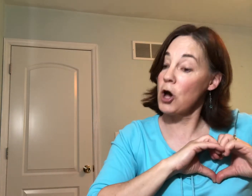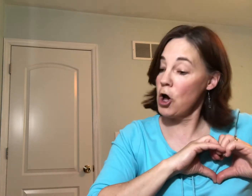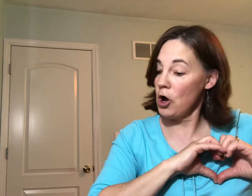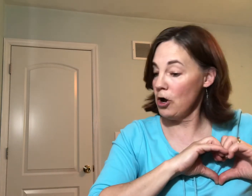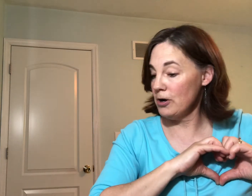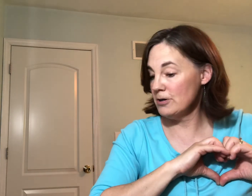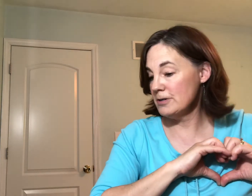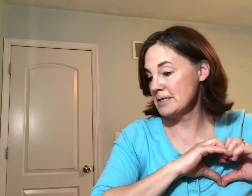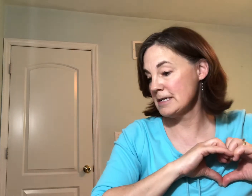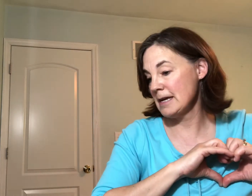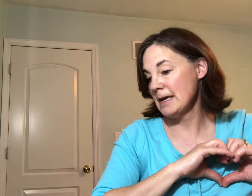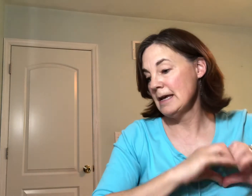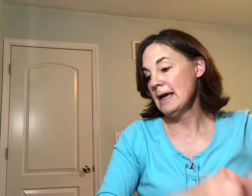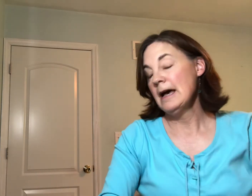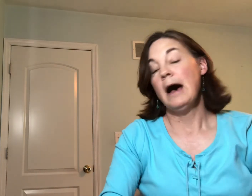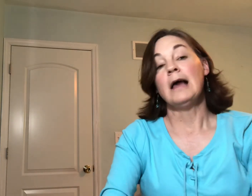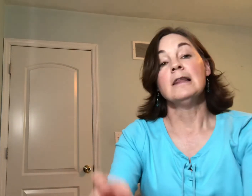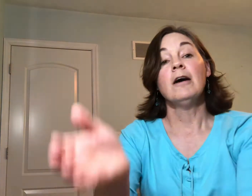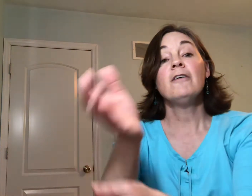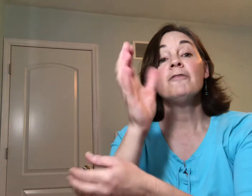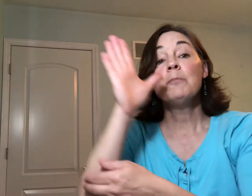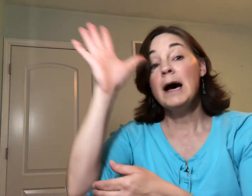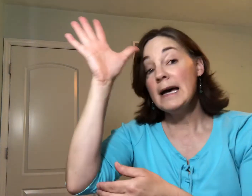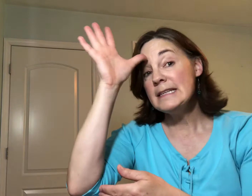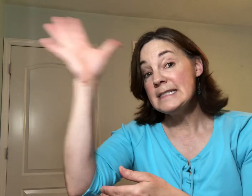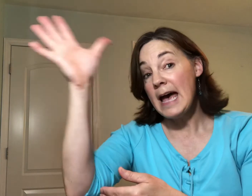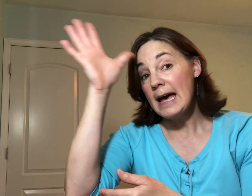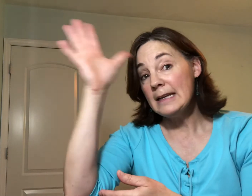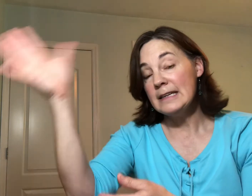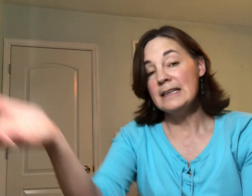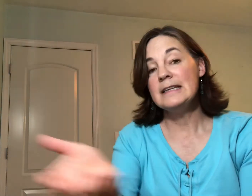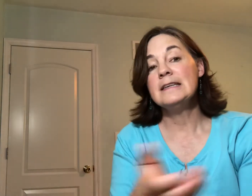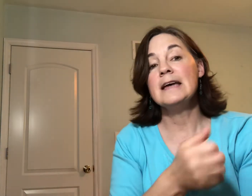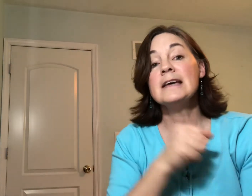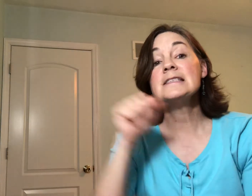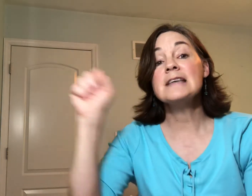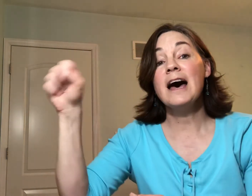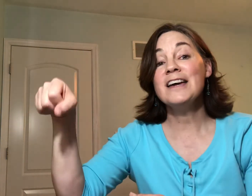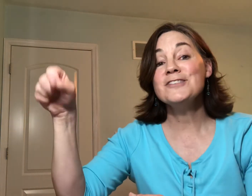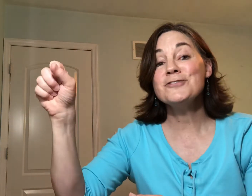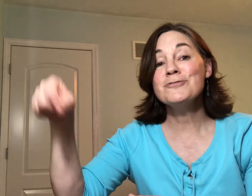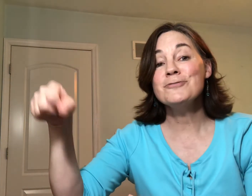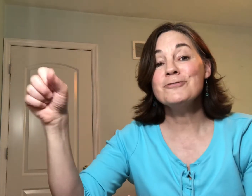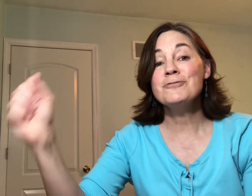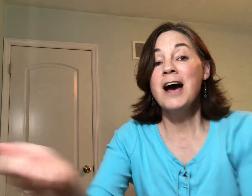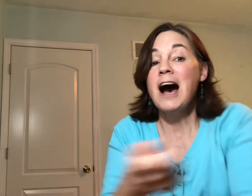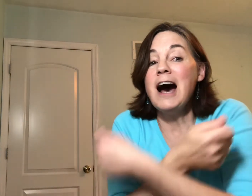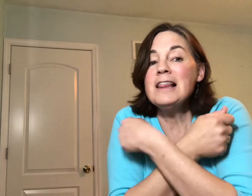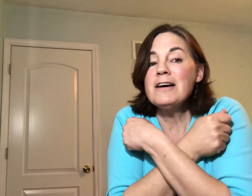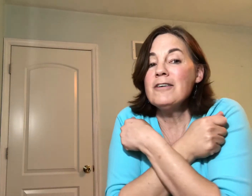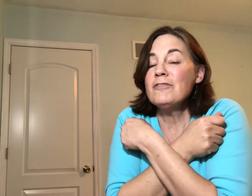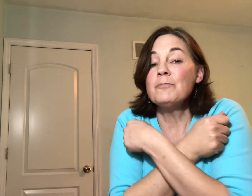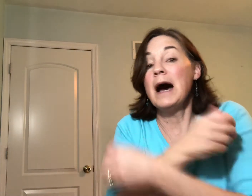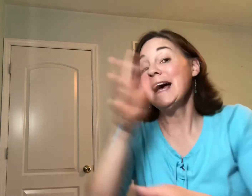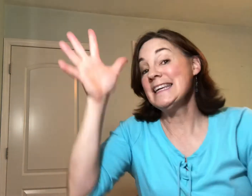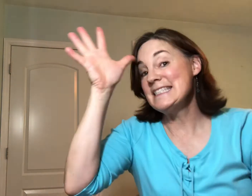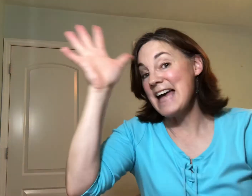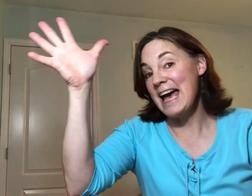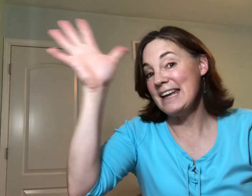heart. I love my daddy. Yes I do. I love my daddy.